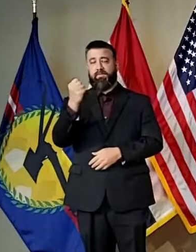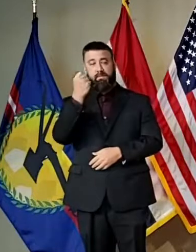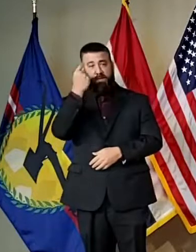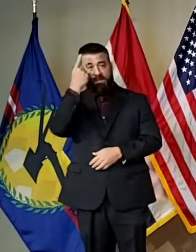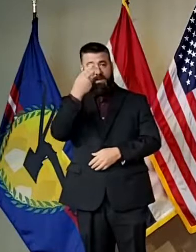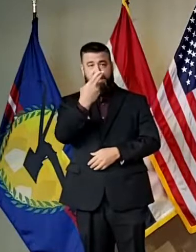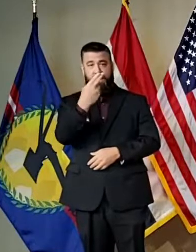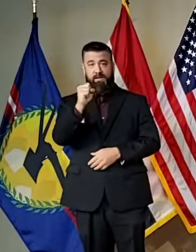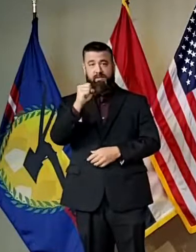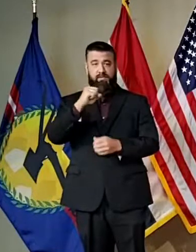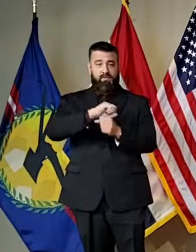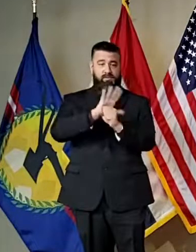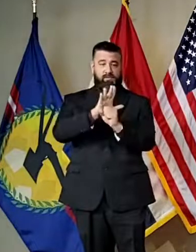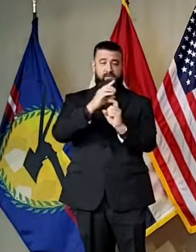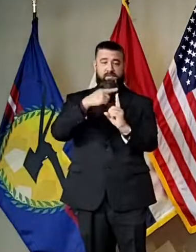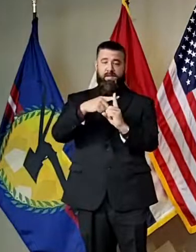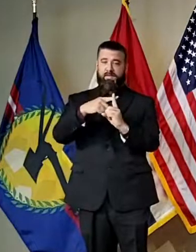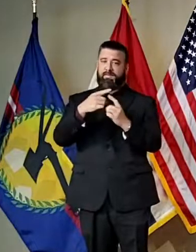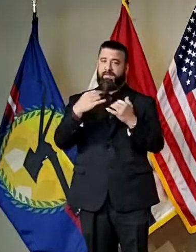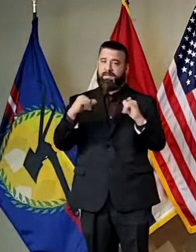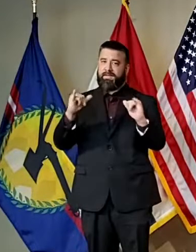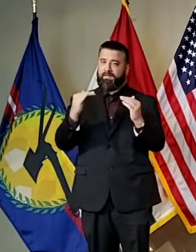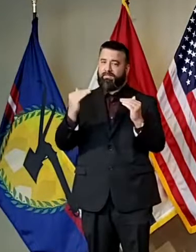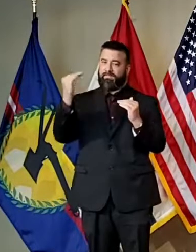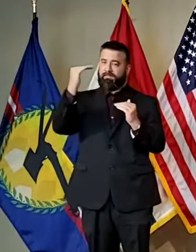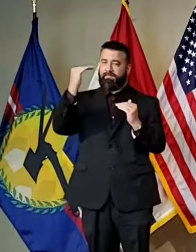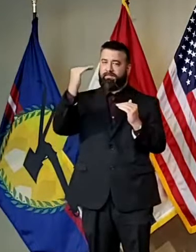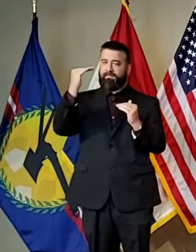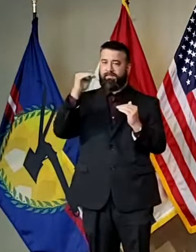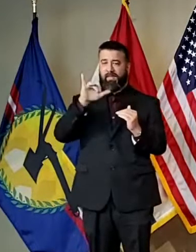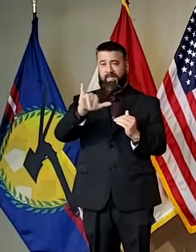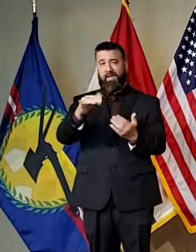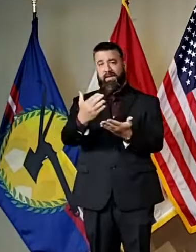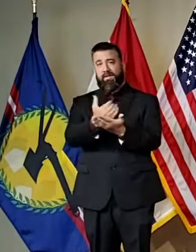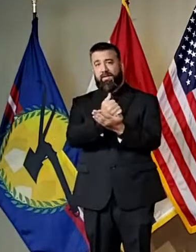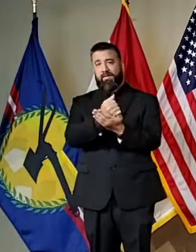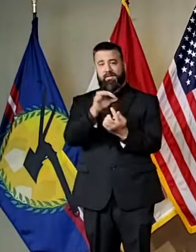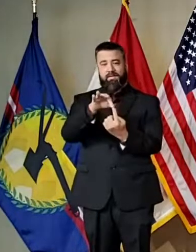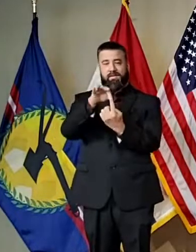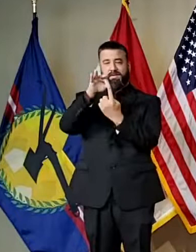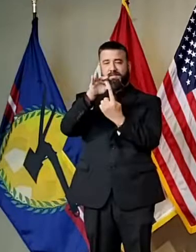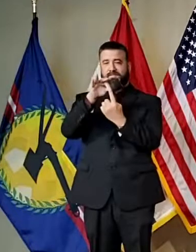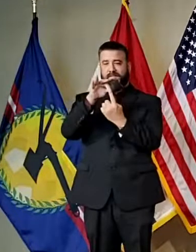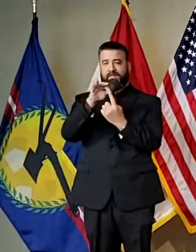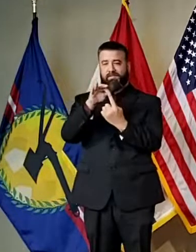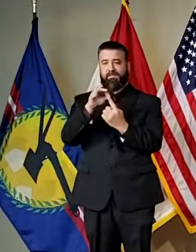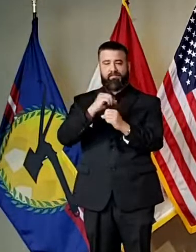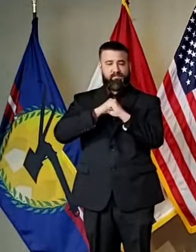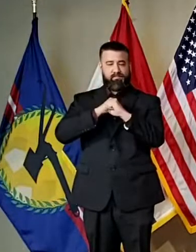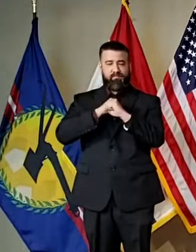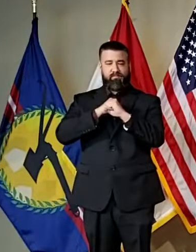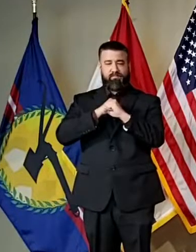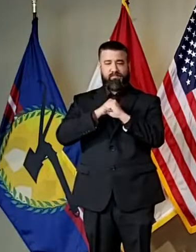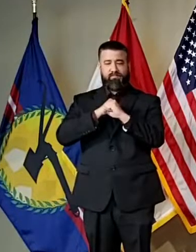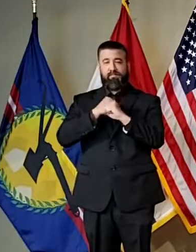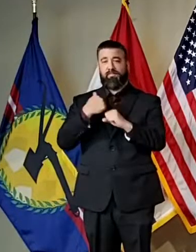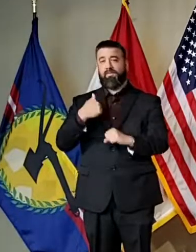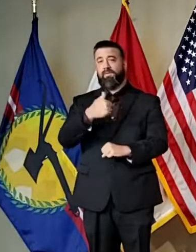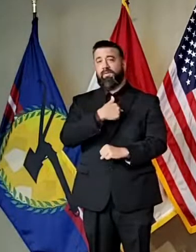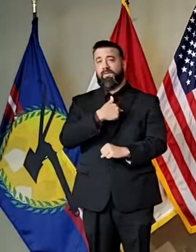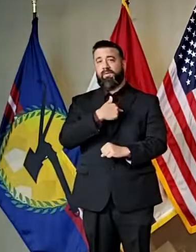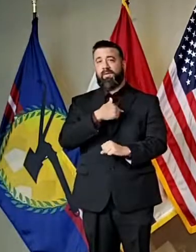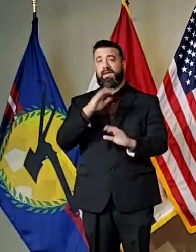special protection, as do the teachers and staff who participate in their education. We expect